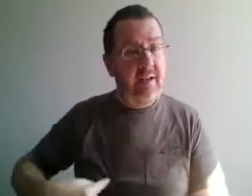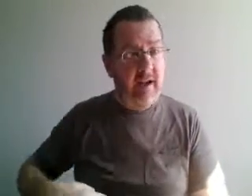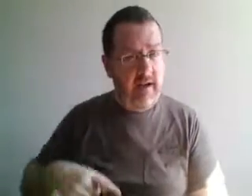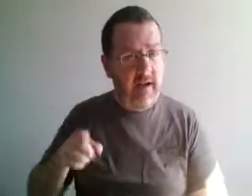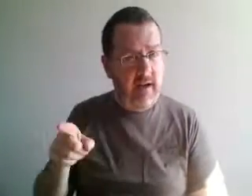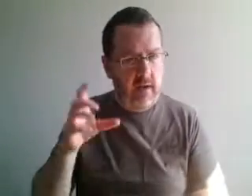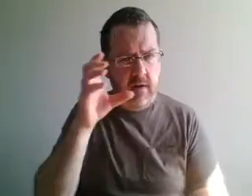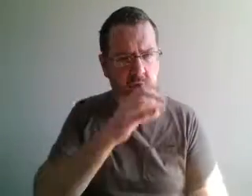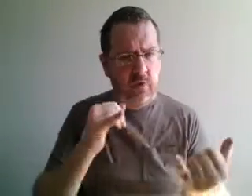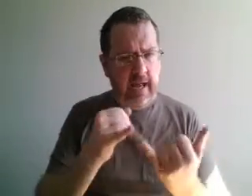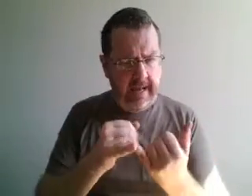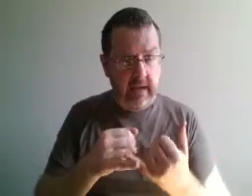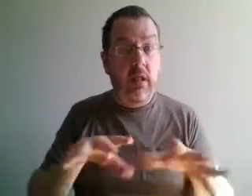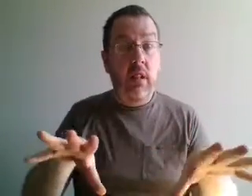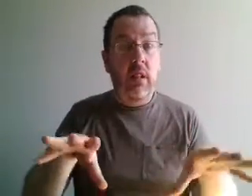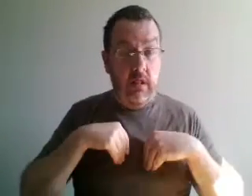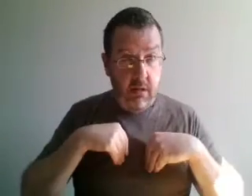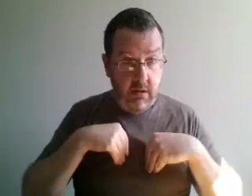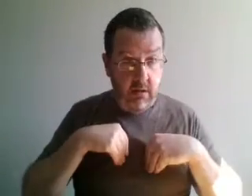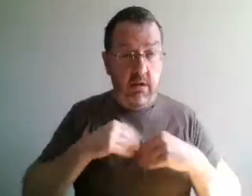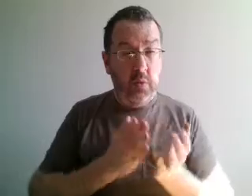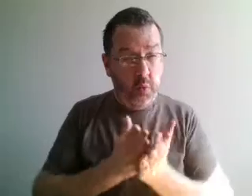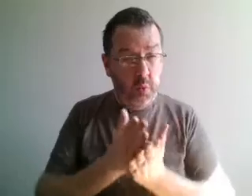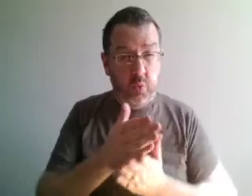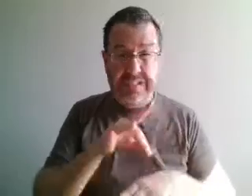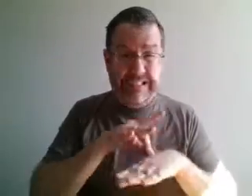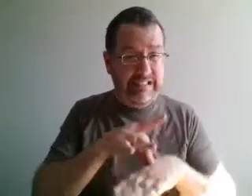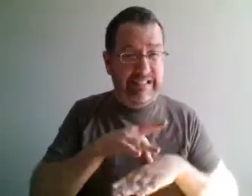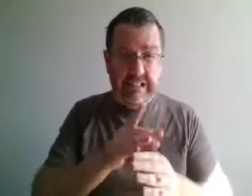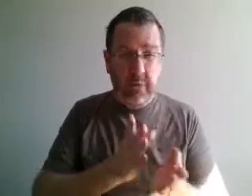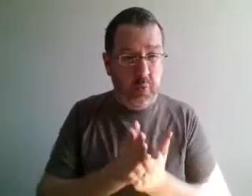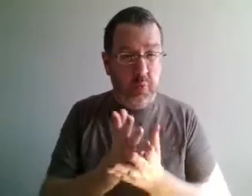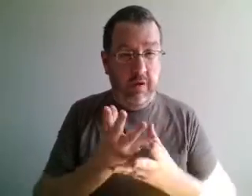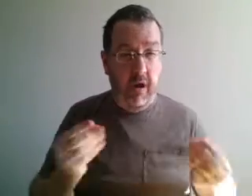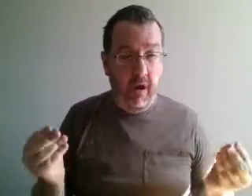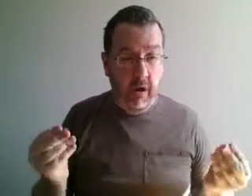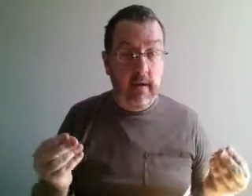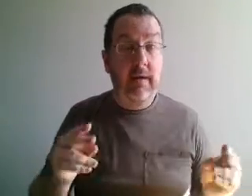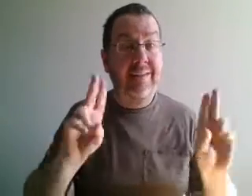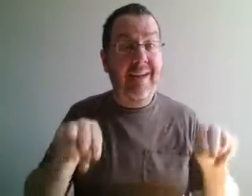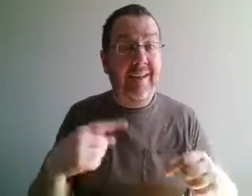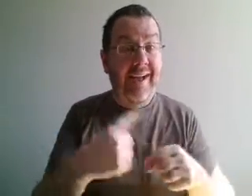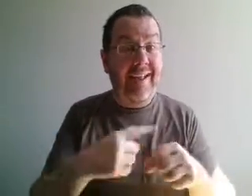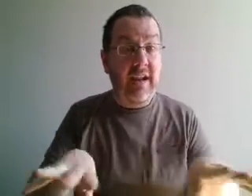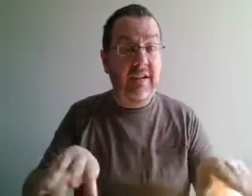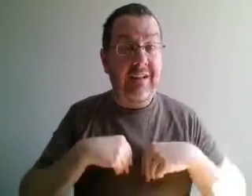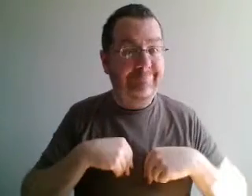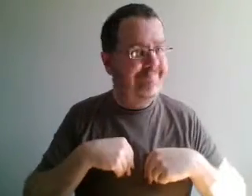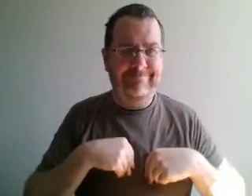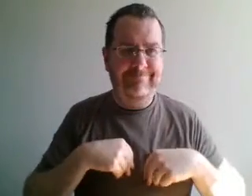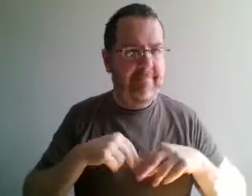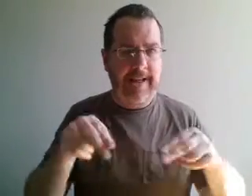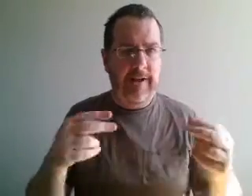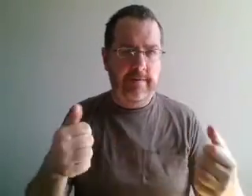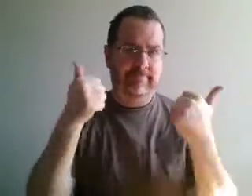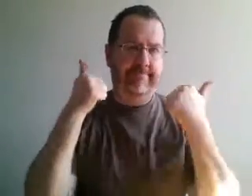had it, you do not get reinfected, which is good news. Now, we don't know how long that immunity